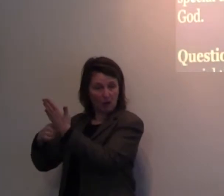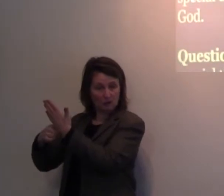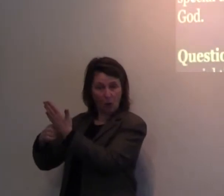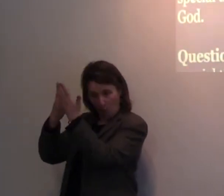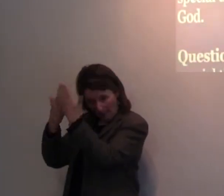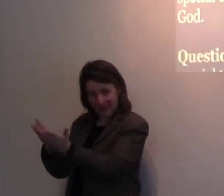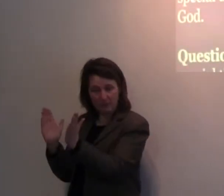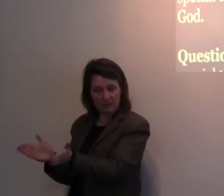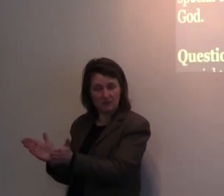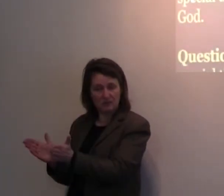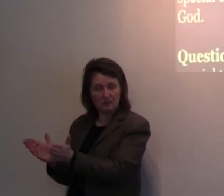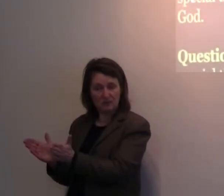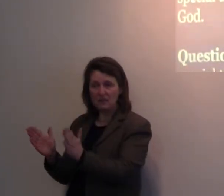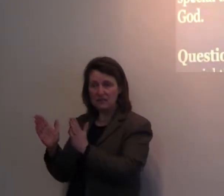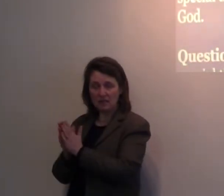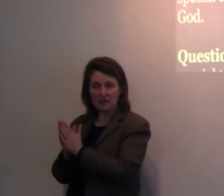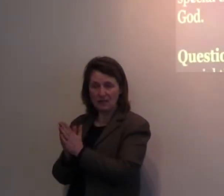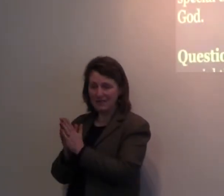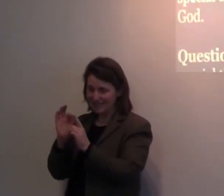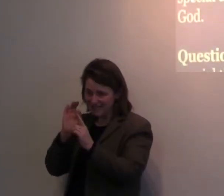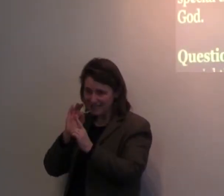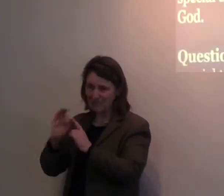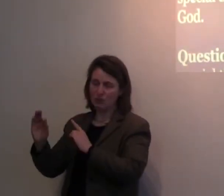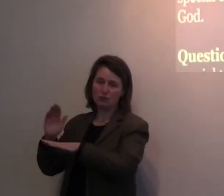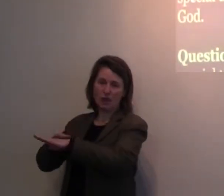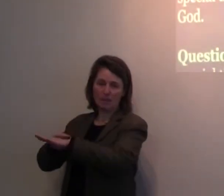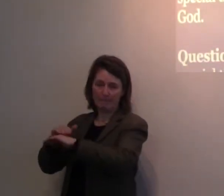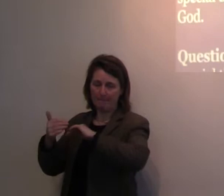a special time to worship and serve God.